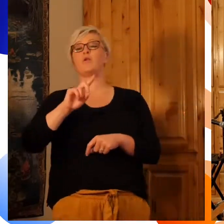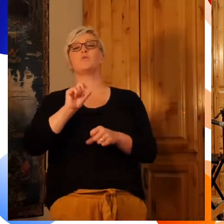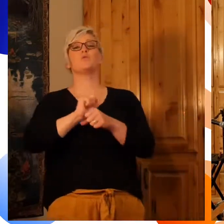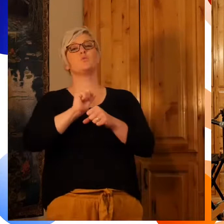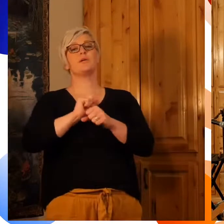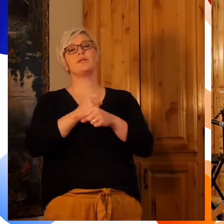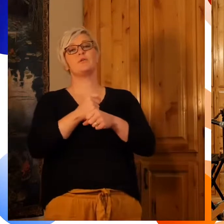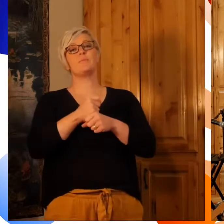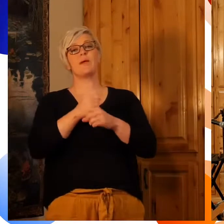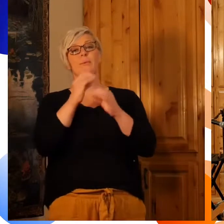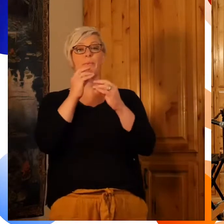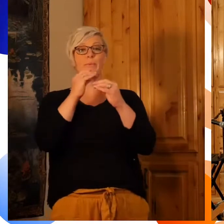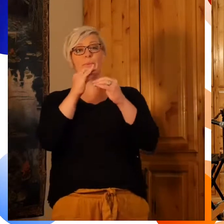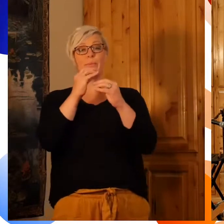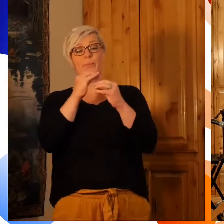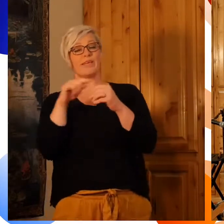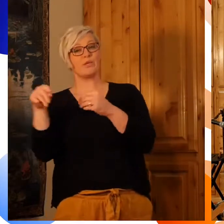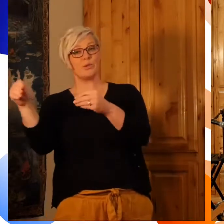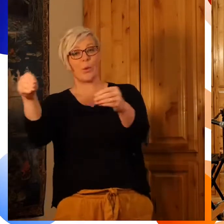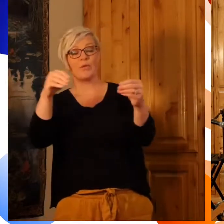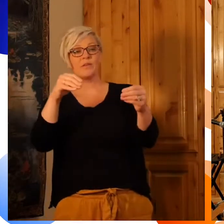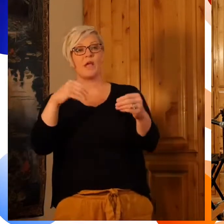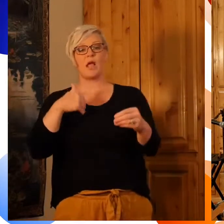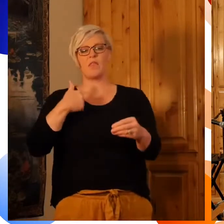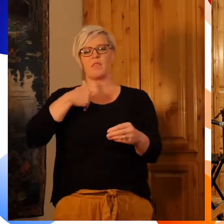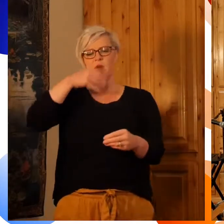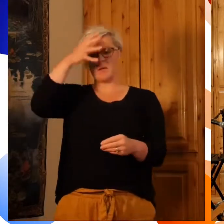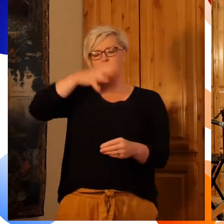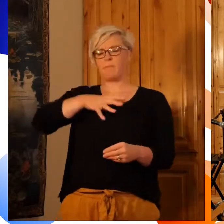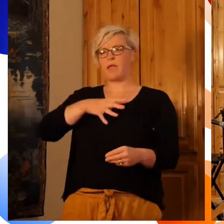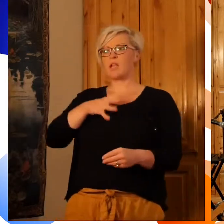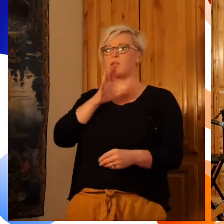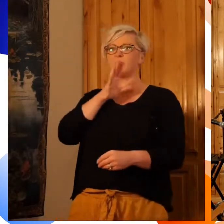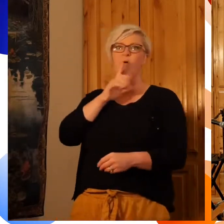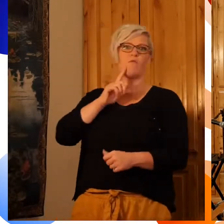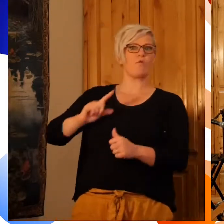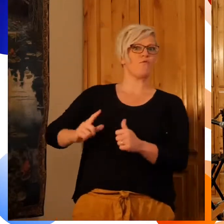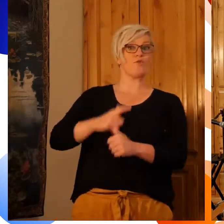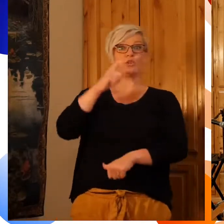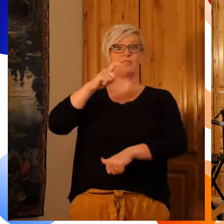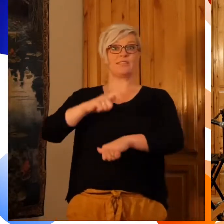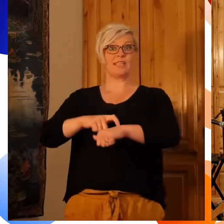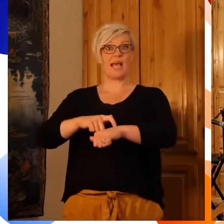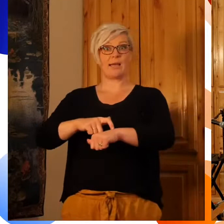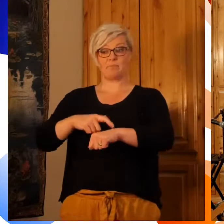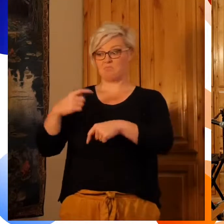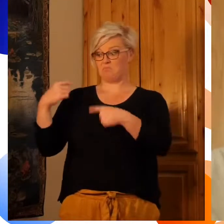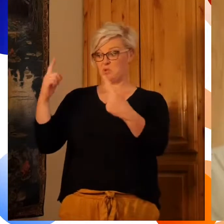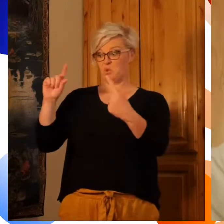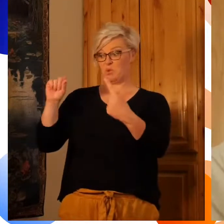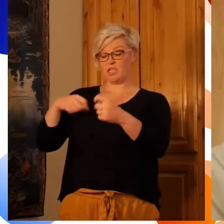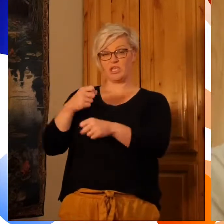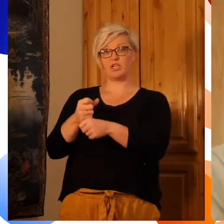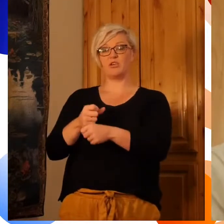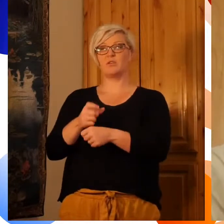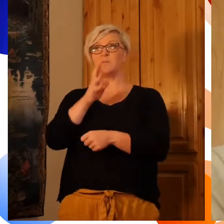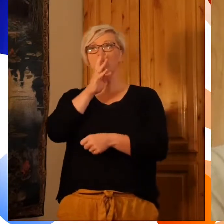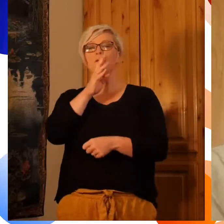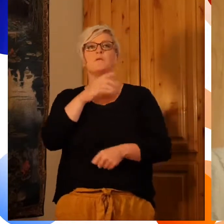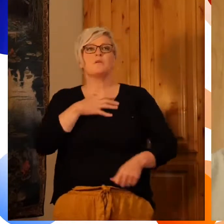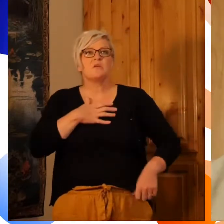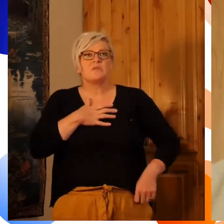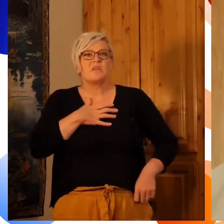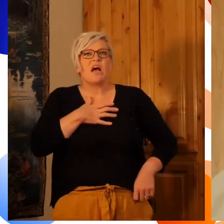man spoke from his chair by the fire for the first time in 20 years. And he said, if you don't